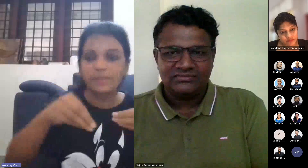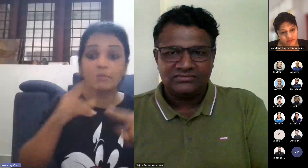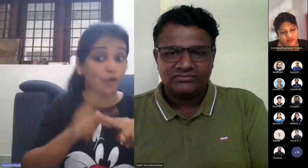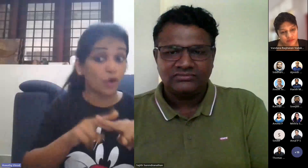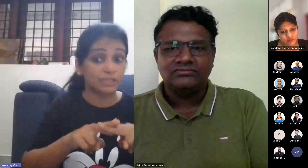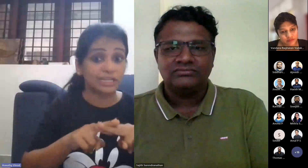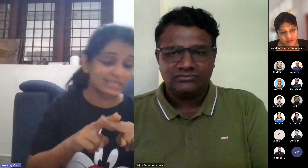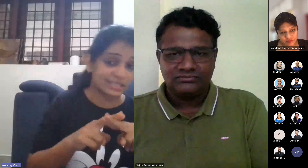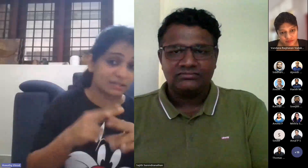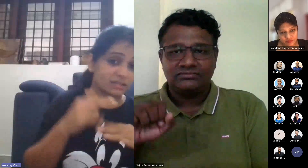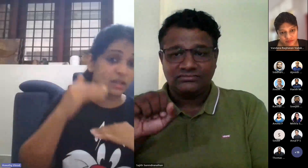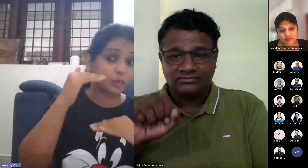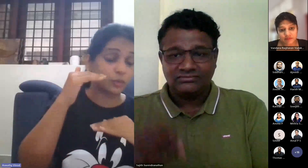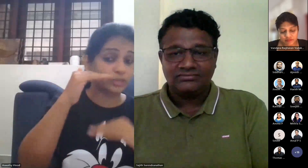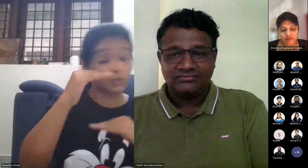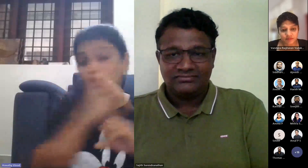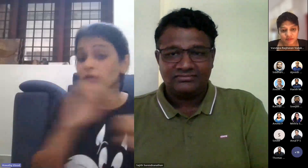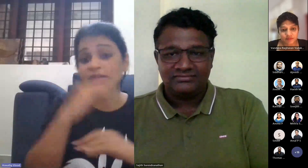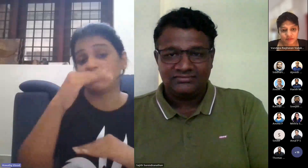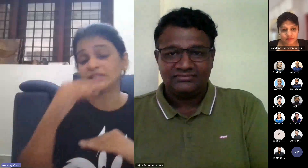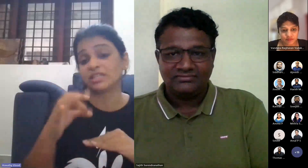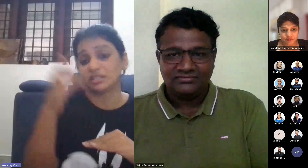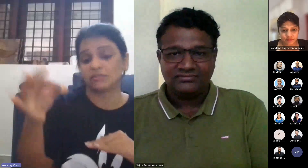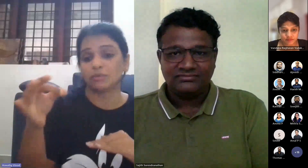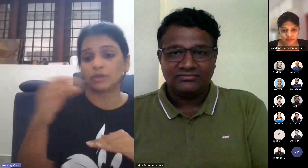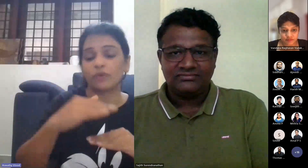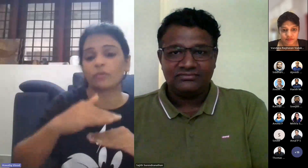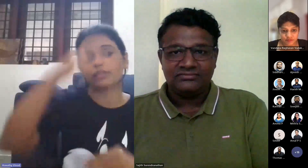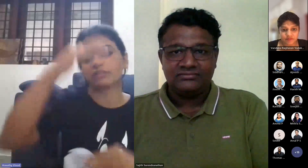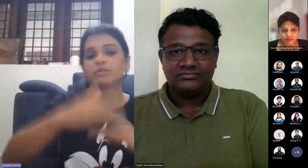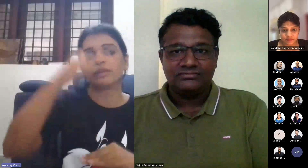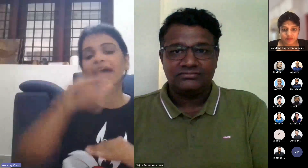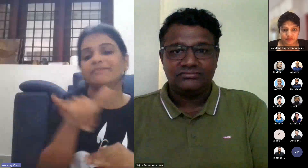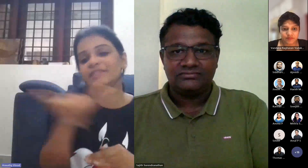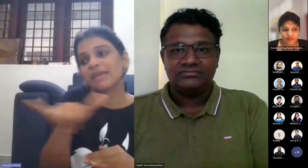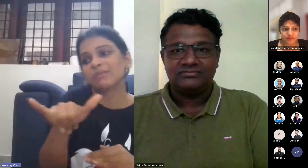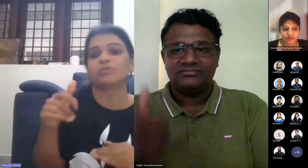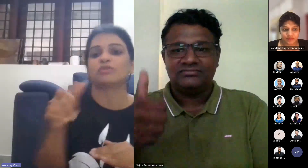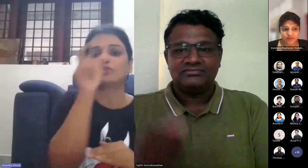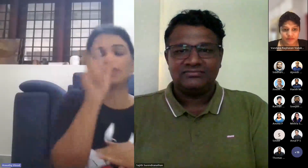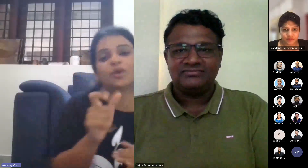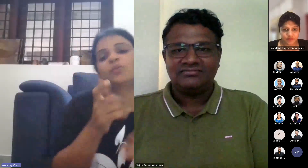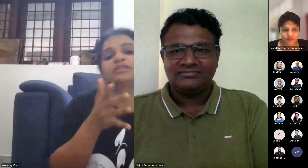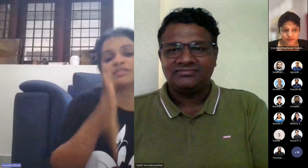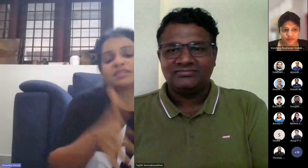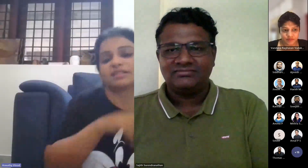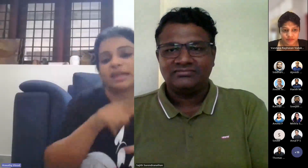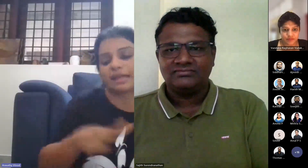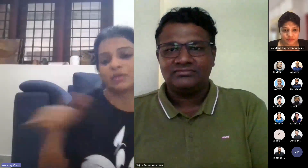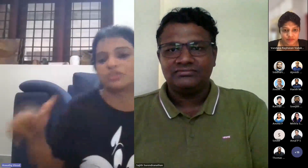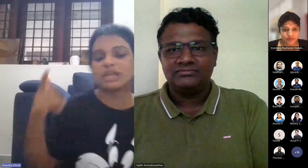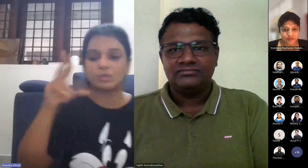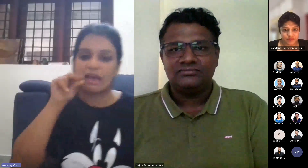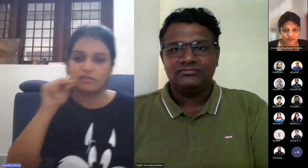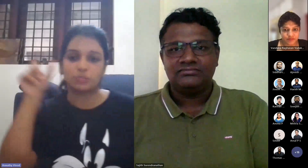will all become formalized and there will not be a limitation going forward, that we will have the same number of words in